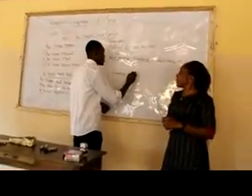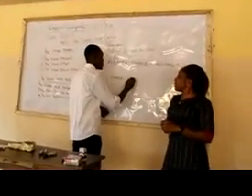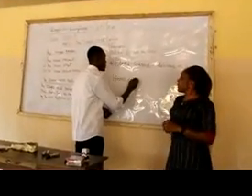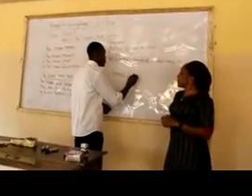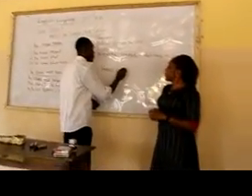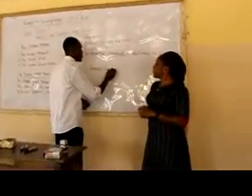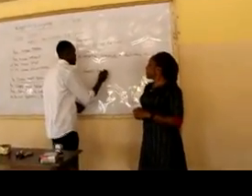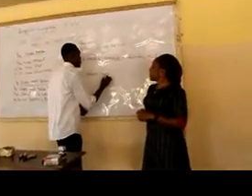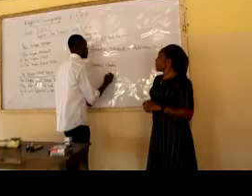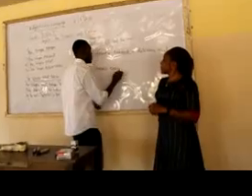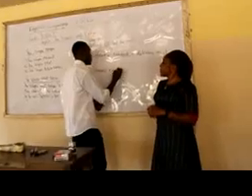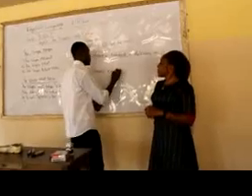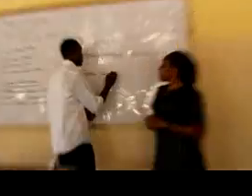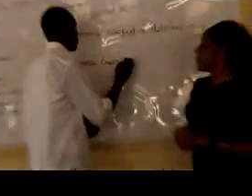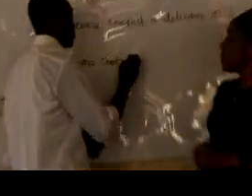cooks